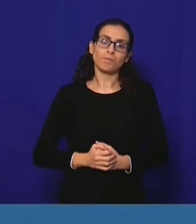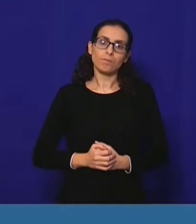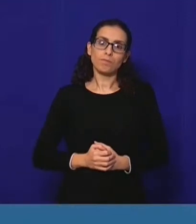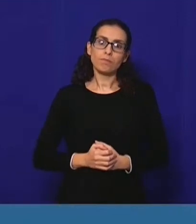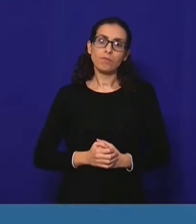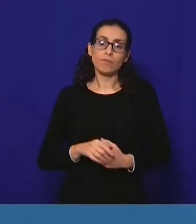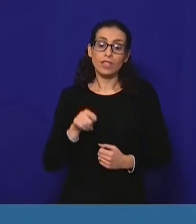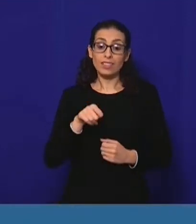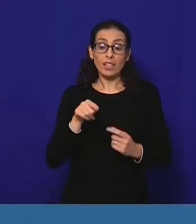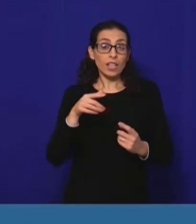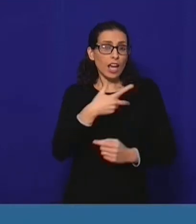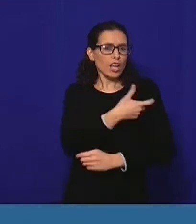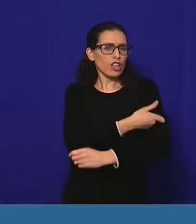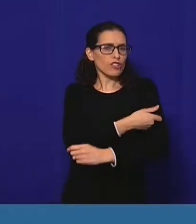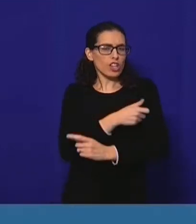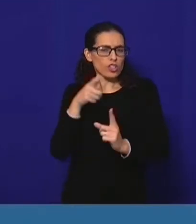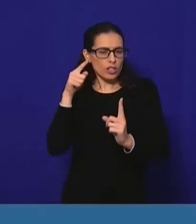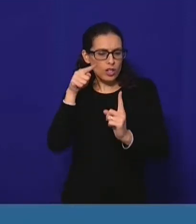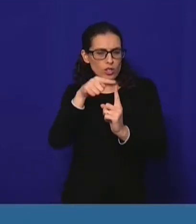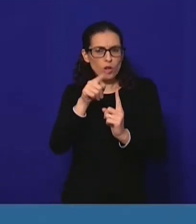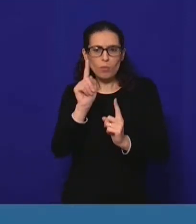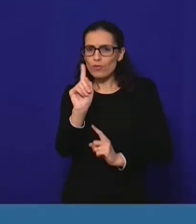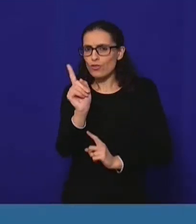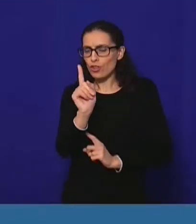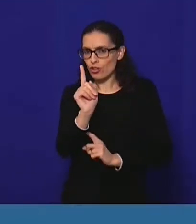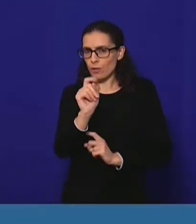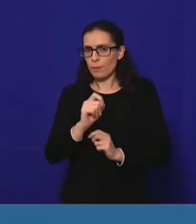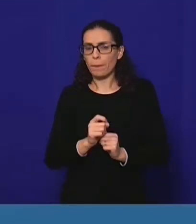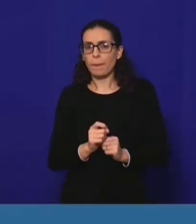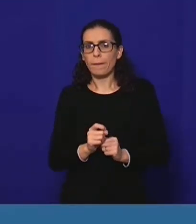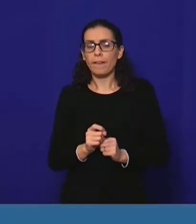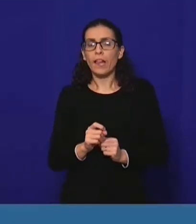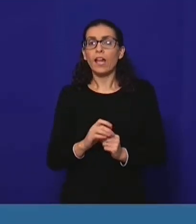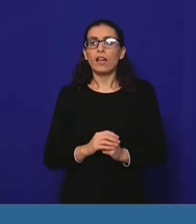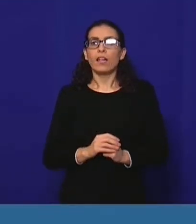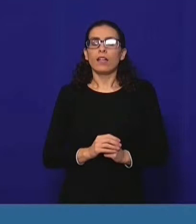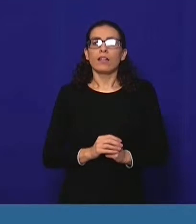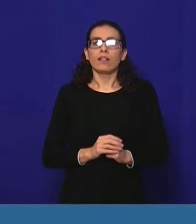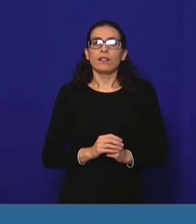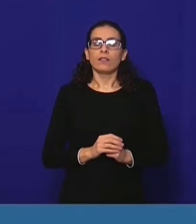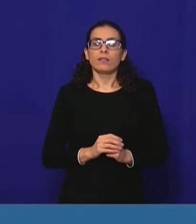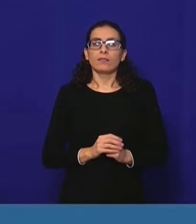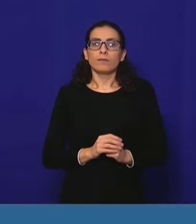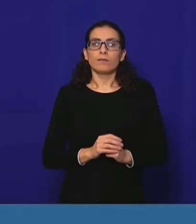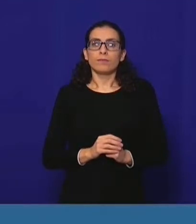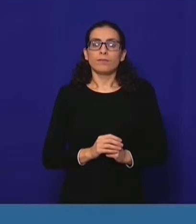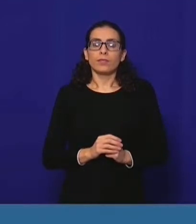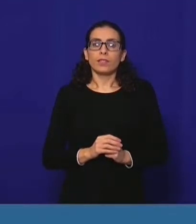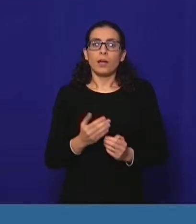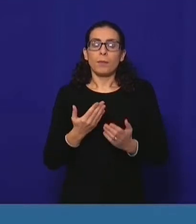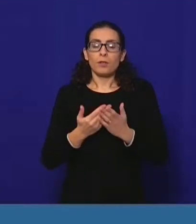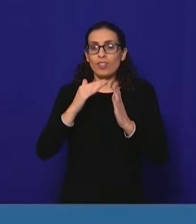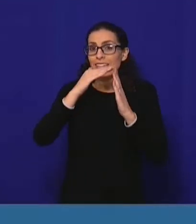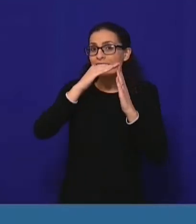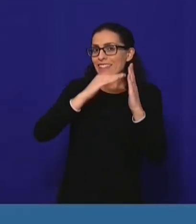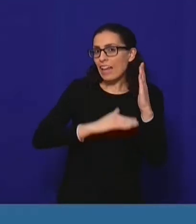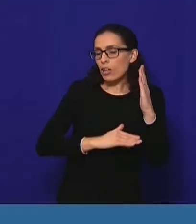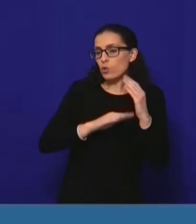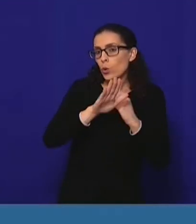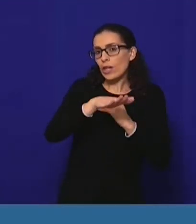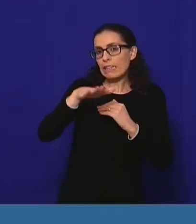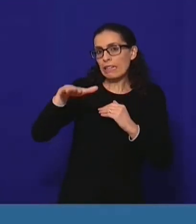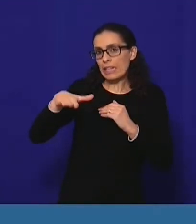l-iskop ta' din it-tilqima. Iskop ta' din it-tilqima huwa inizjalment li aħna ħankunu qegħdin innaqsu n-numru ta' nies li